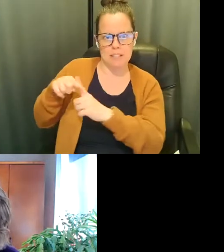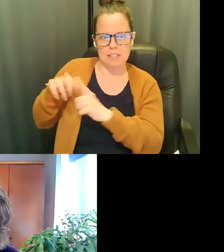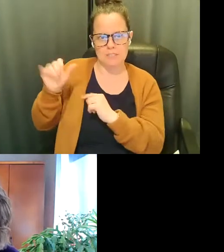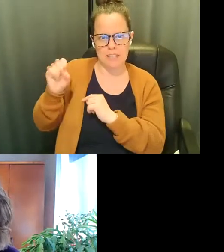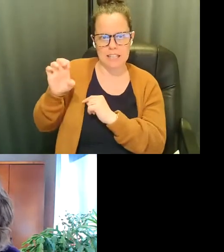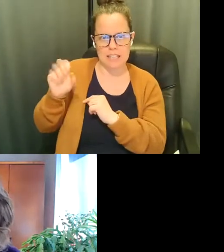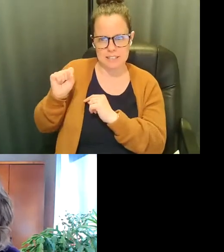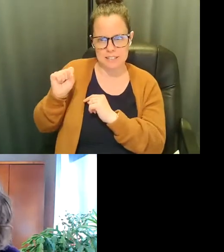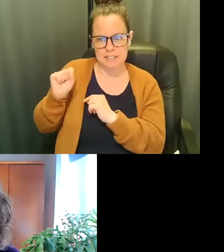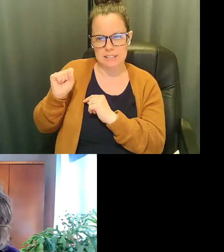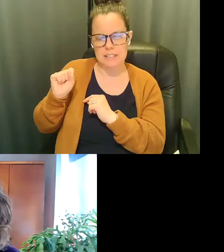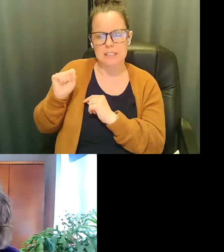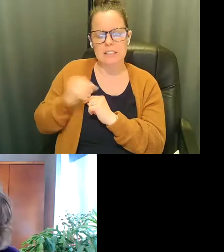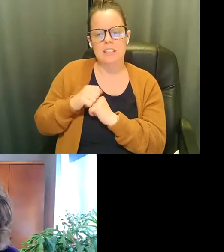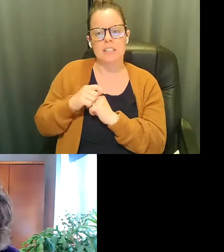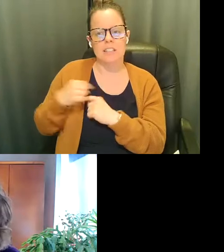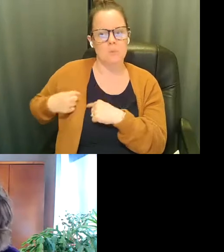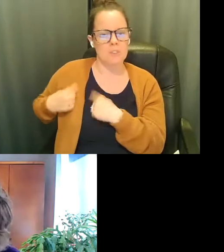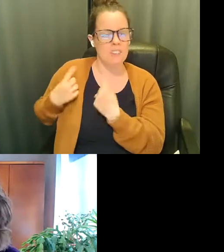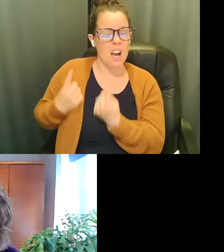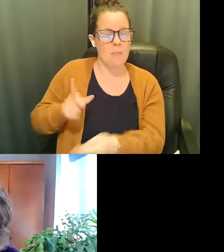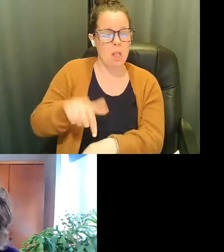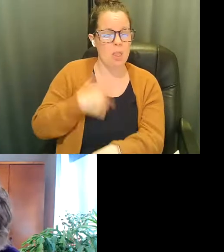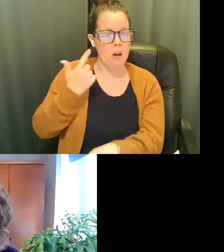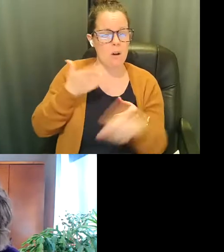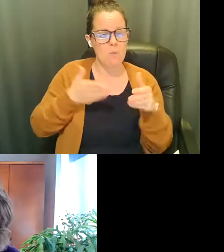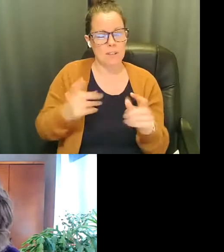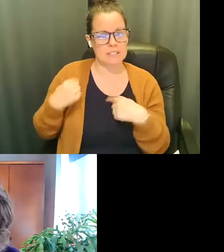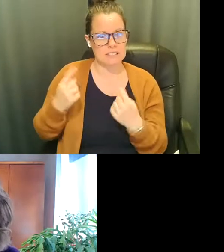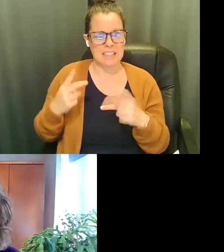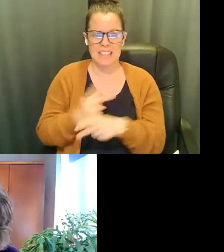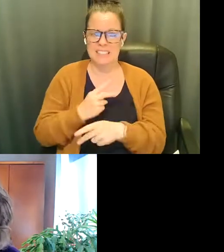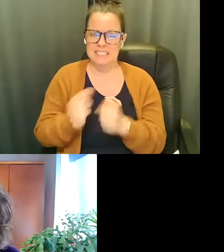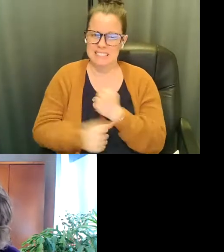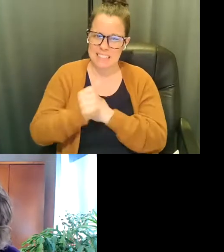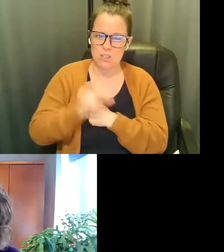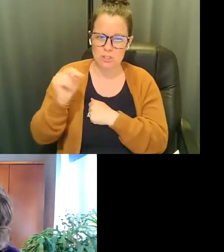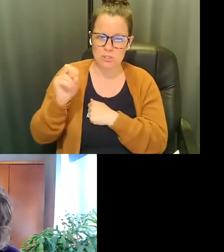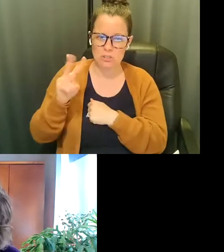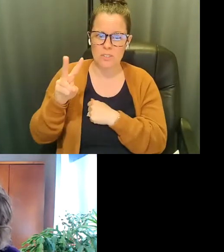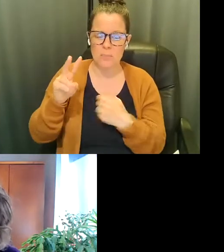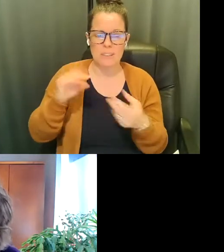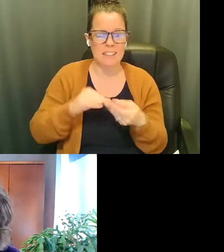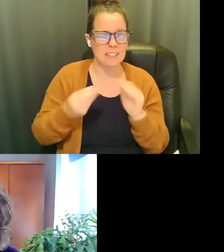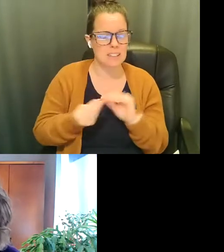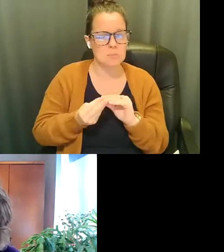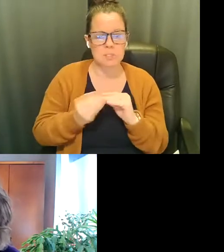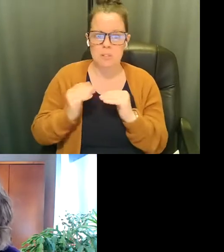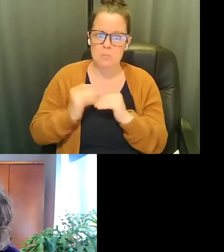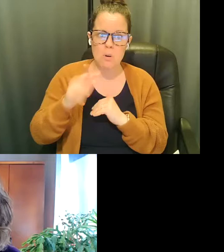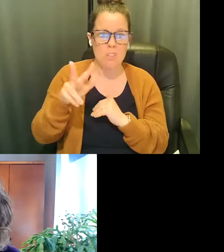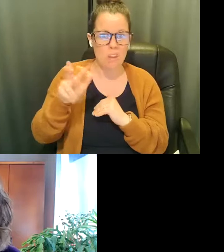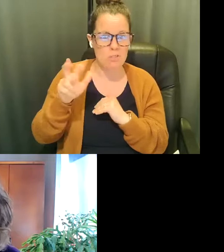case data. We have come a long way from the dangerous November, where cases were coming in at more than 300 per